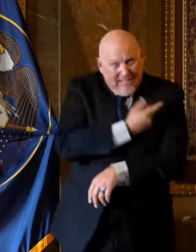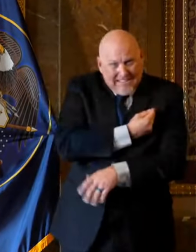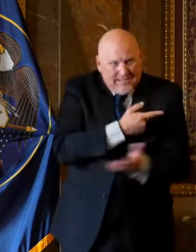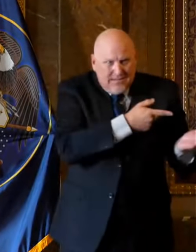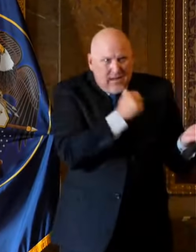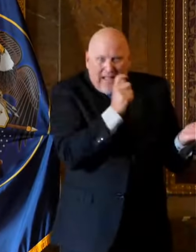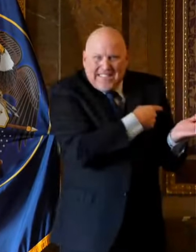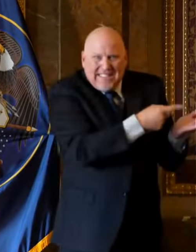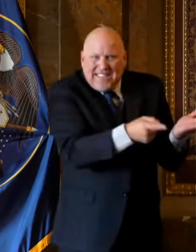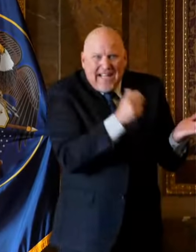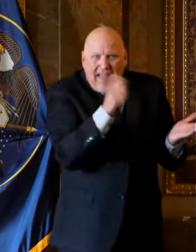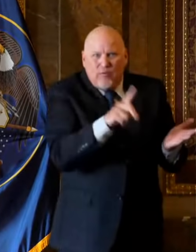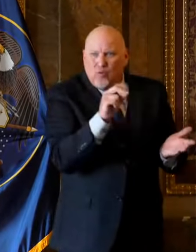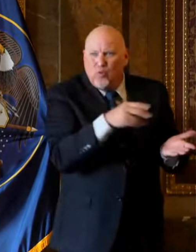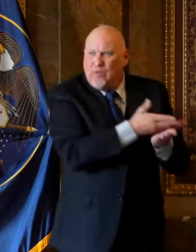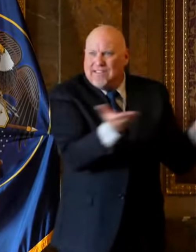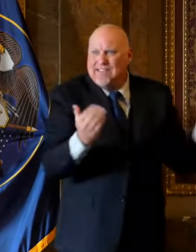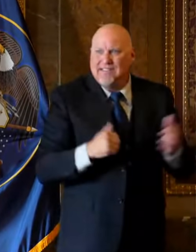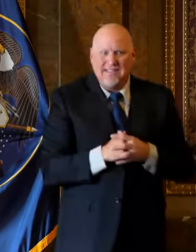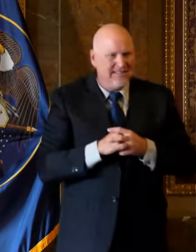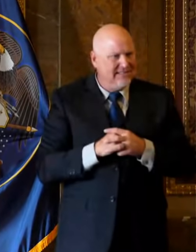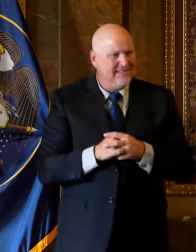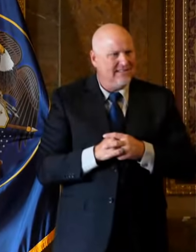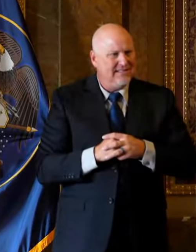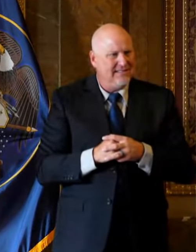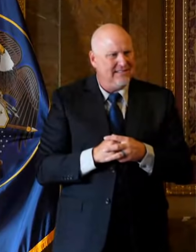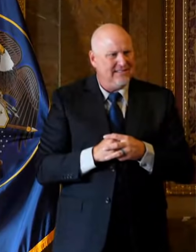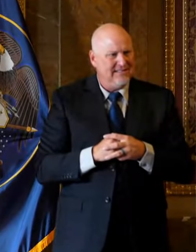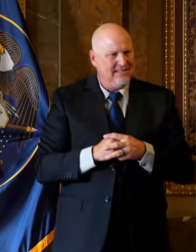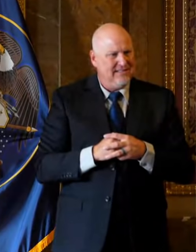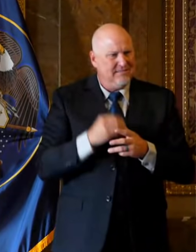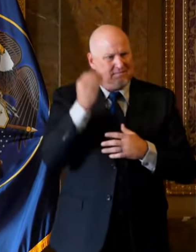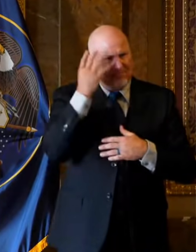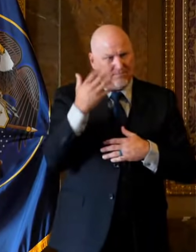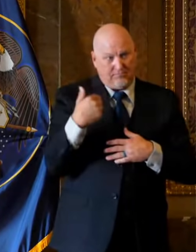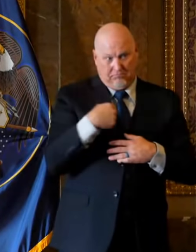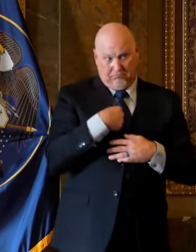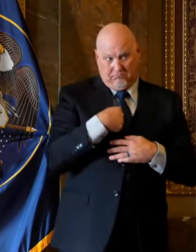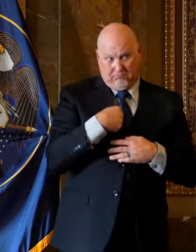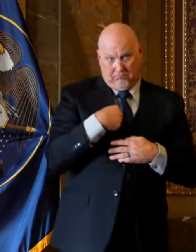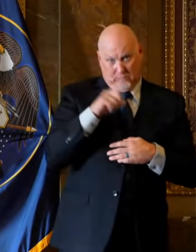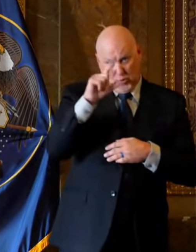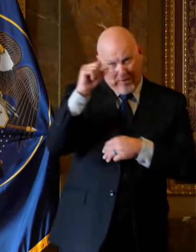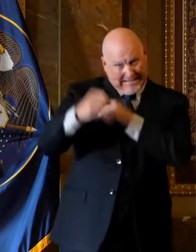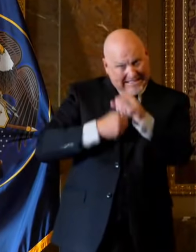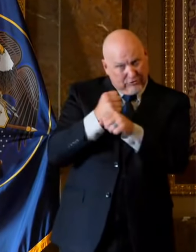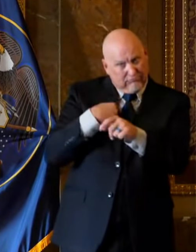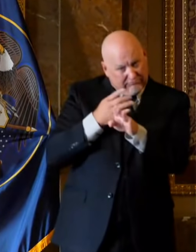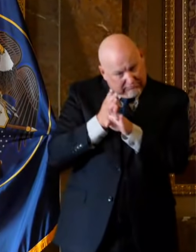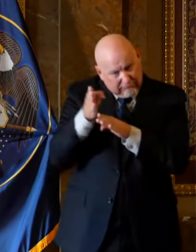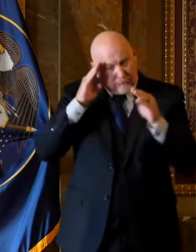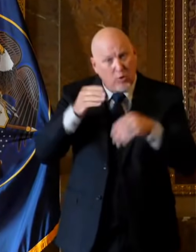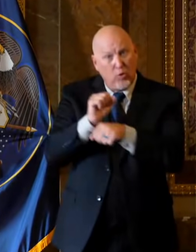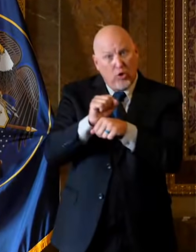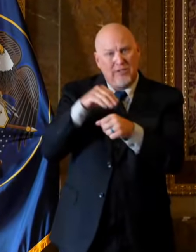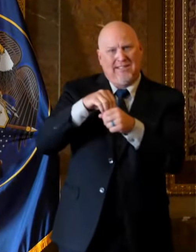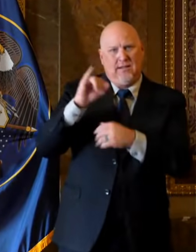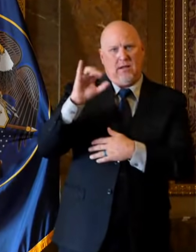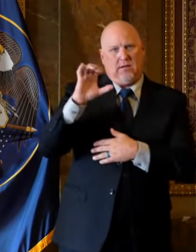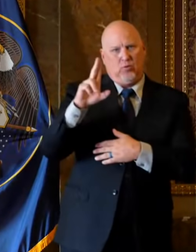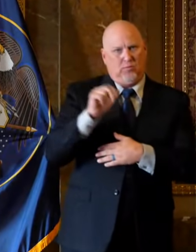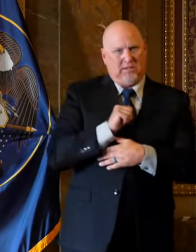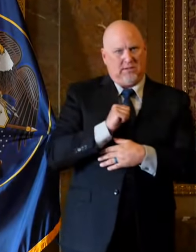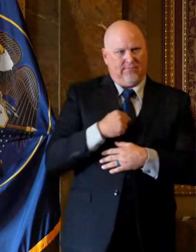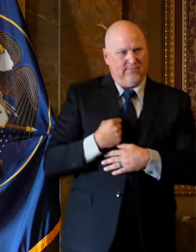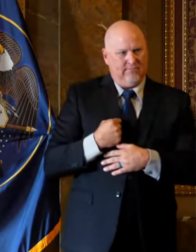bedside, or an ICU nurse like them, you kind of sign up for death and destruction. Well, to some extent,